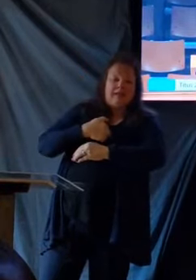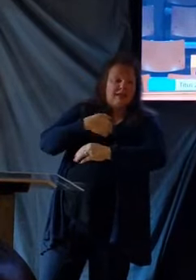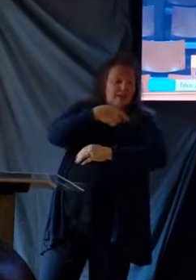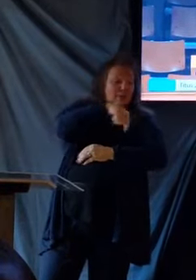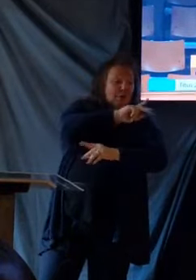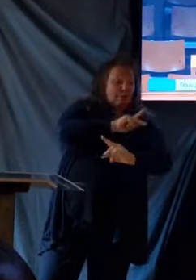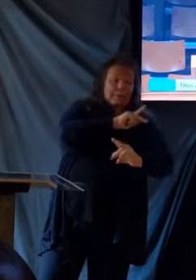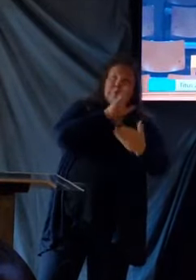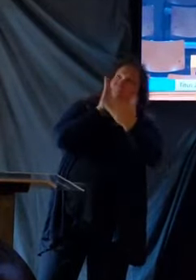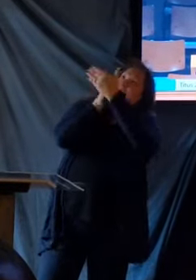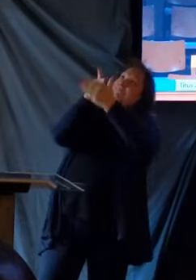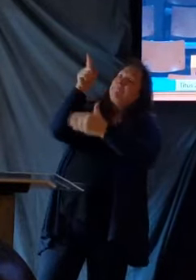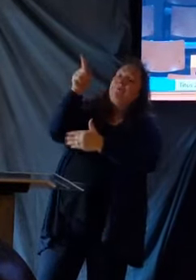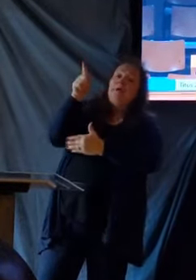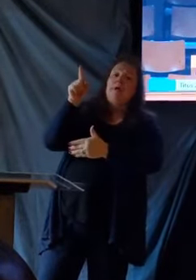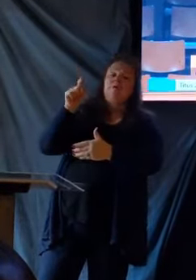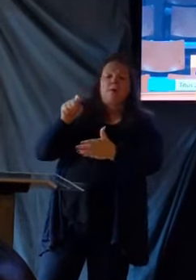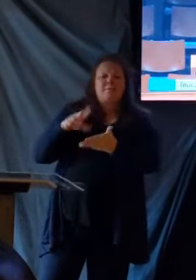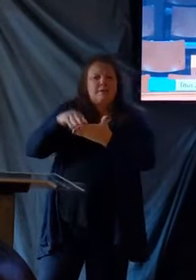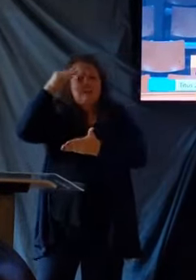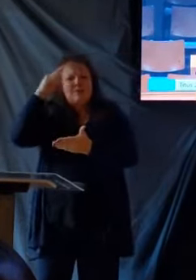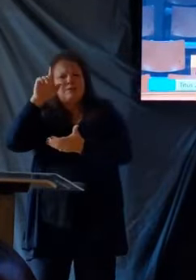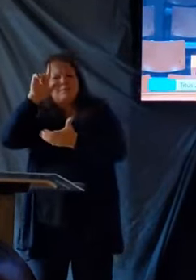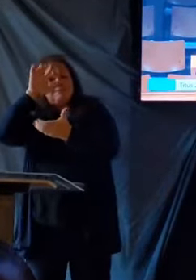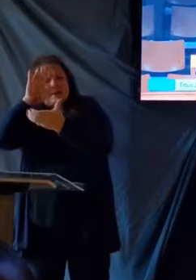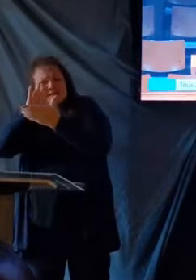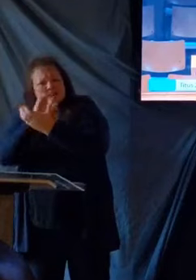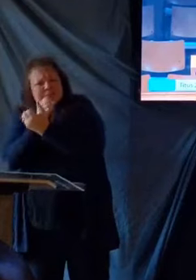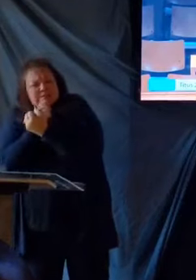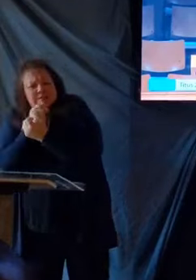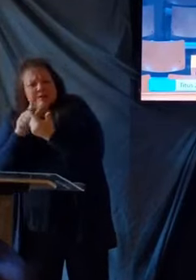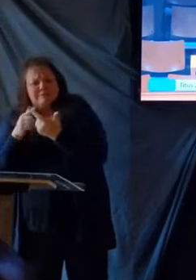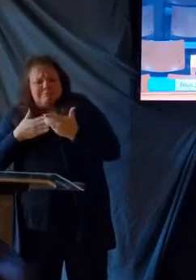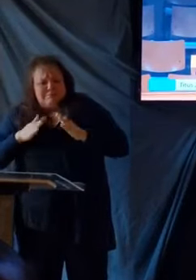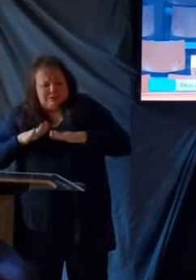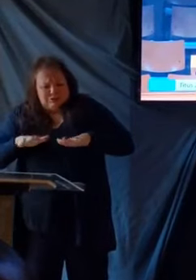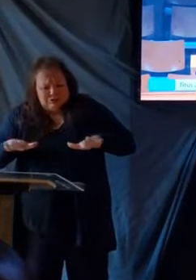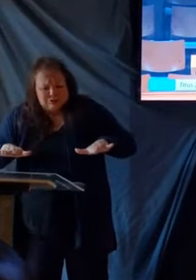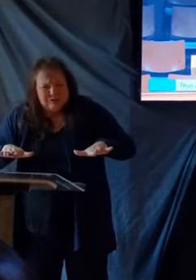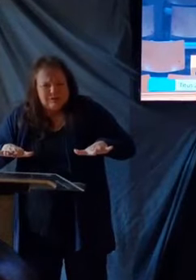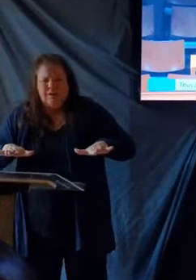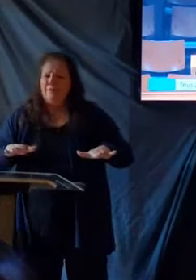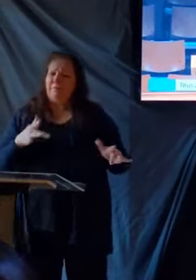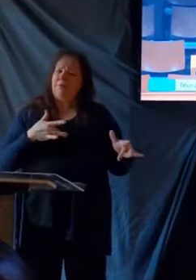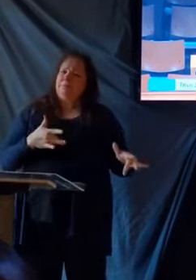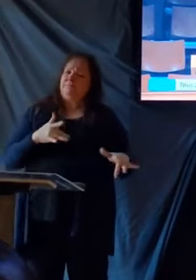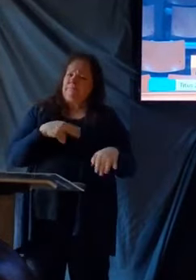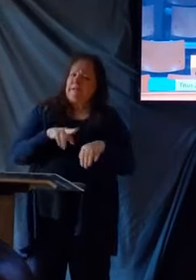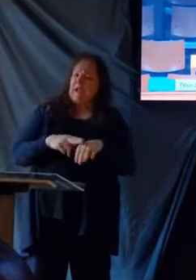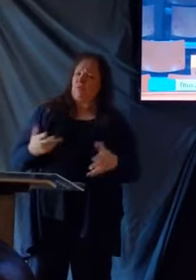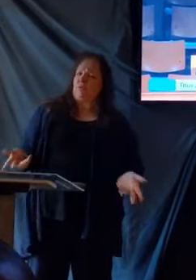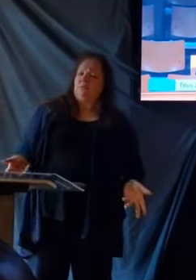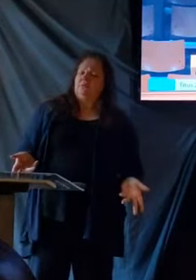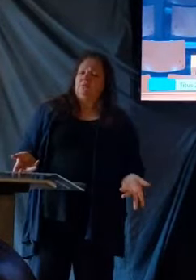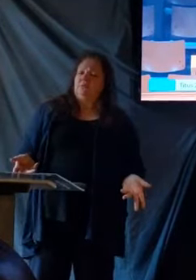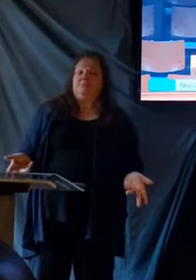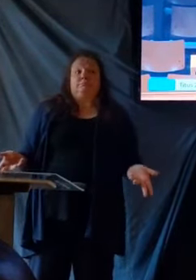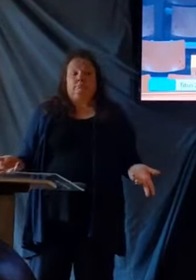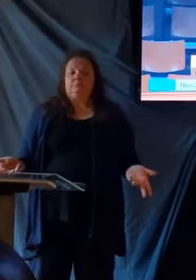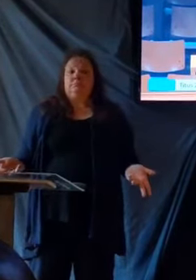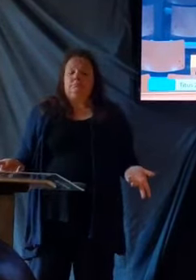are. They must learn to love their husbands, to love their children. They say that's natural too. I